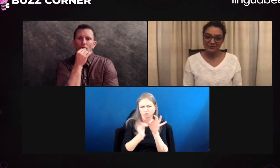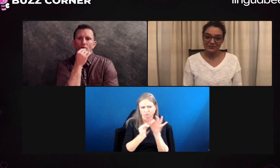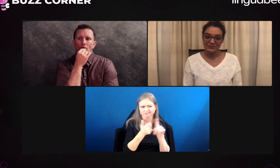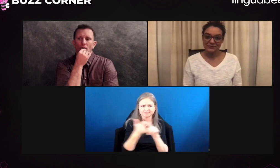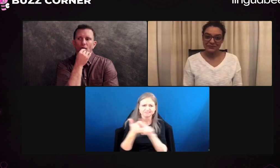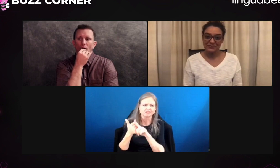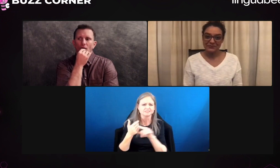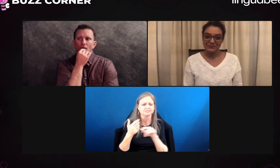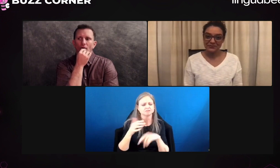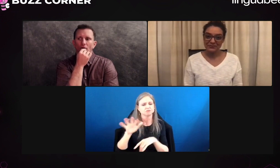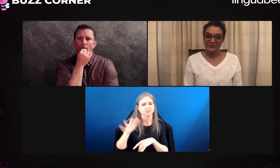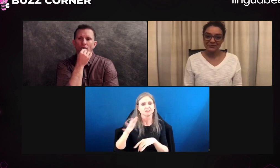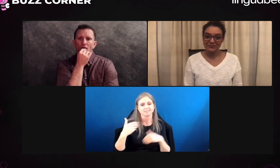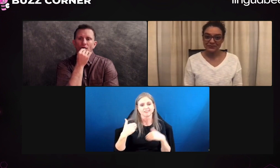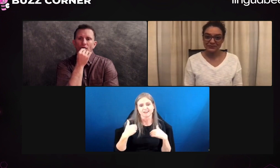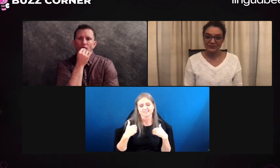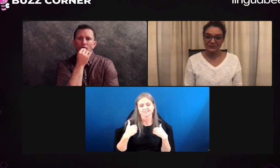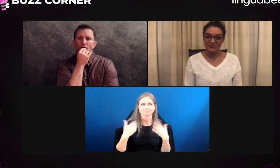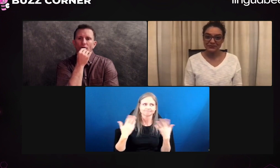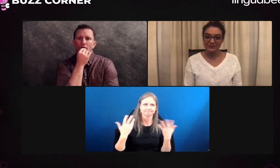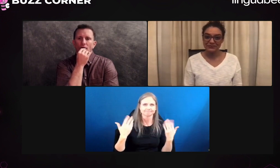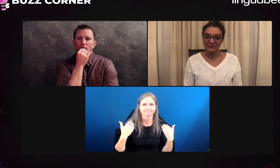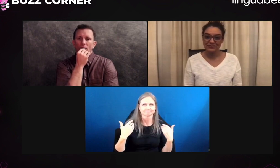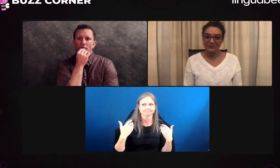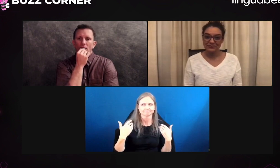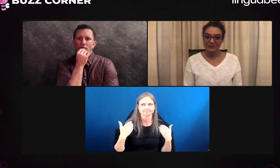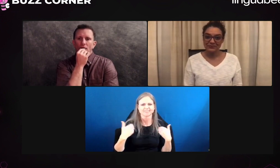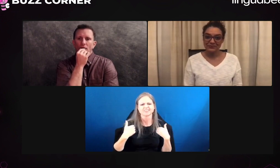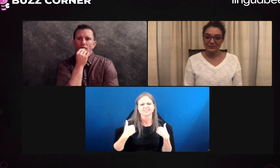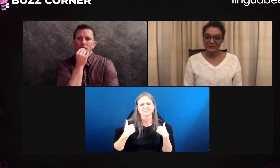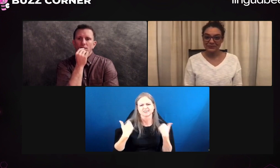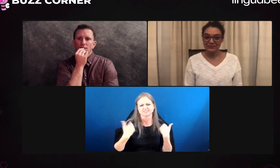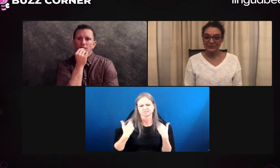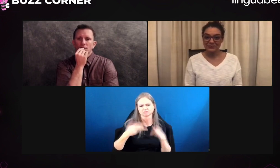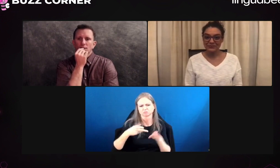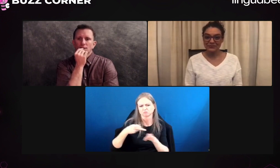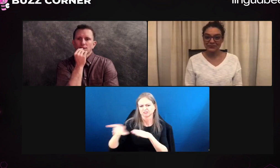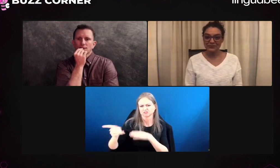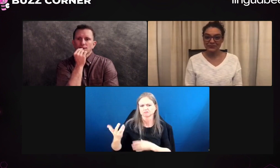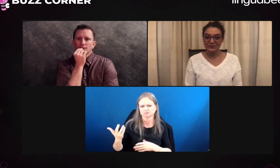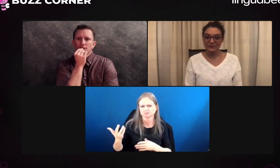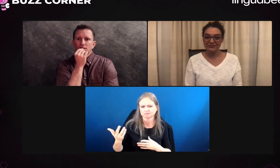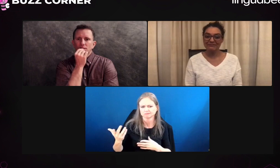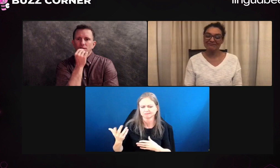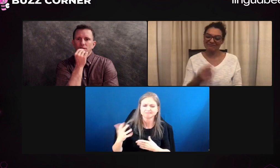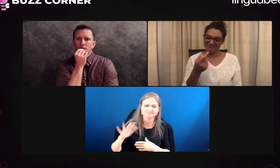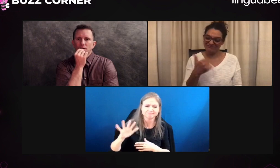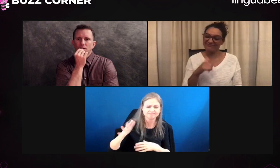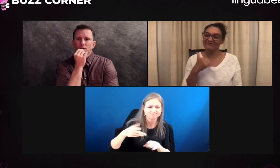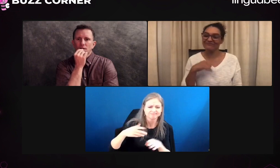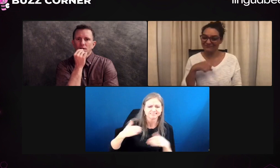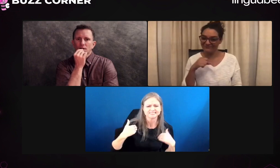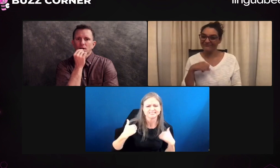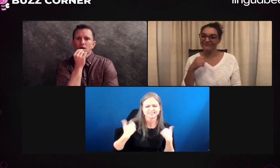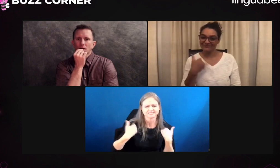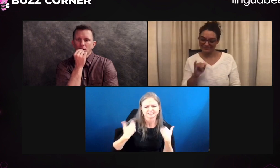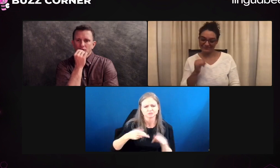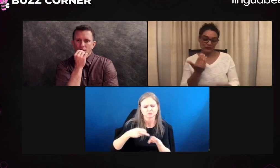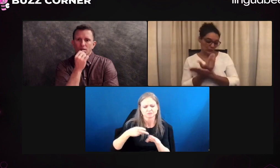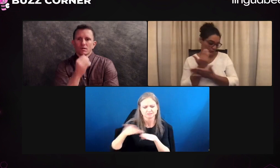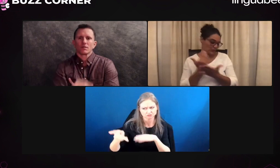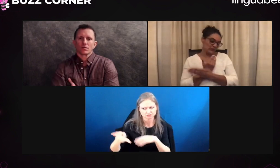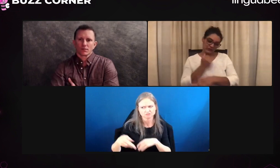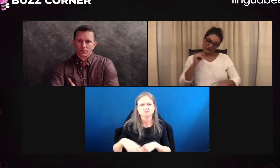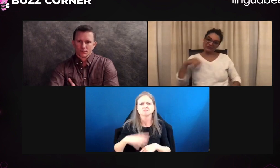Well, there's a lot to think about here, but interpreters themselves, you know, the field itself is